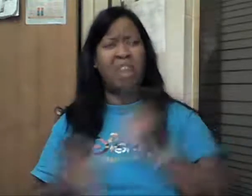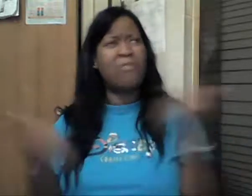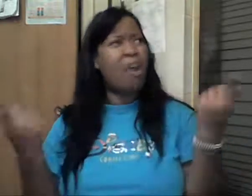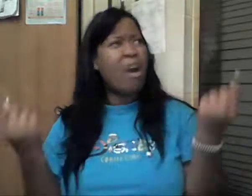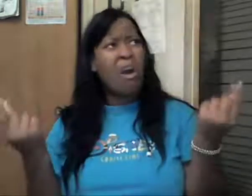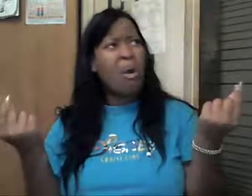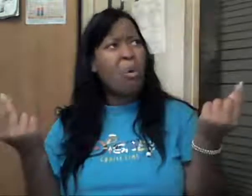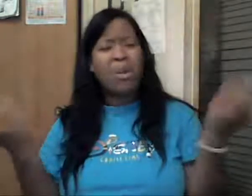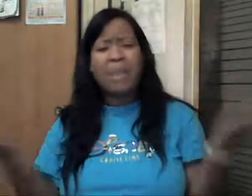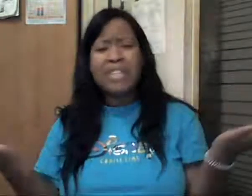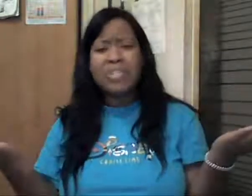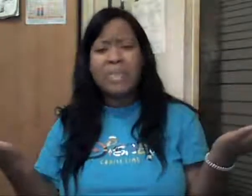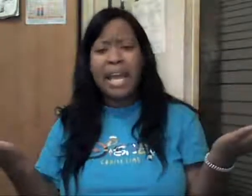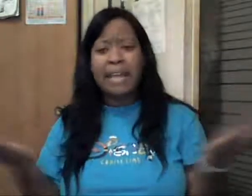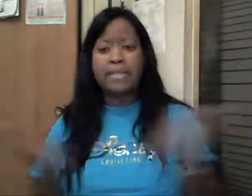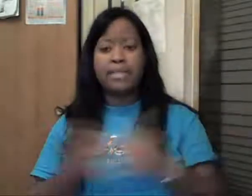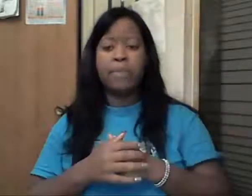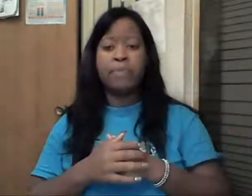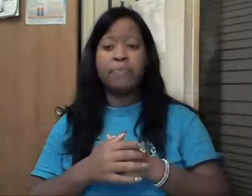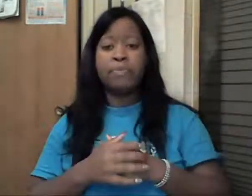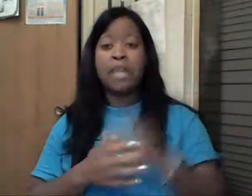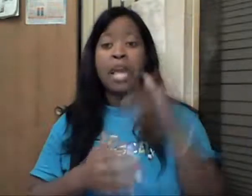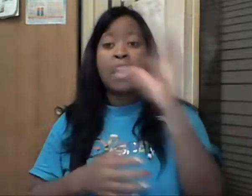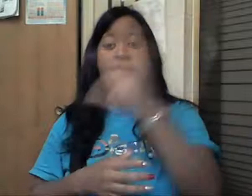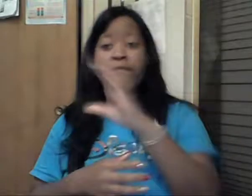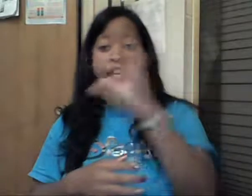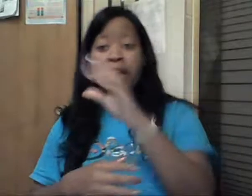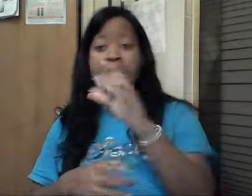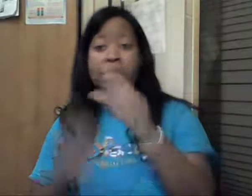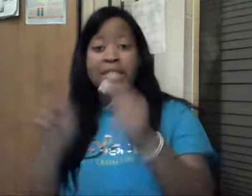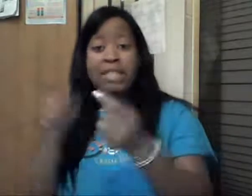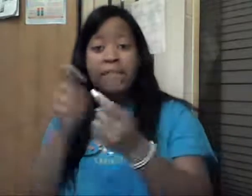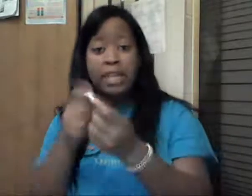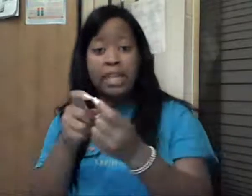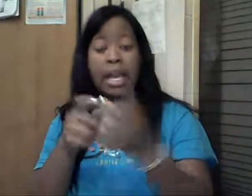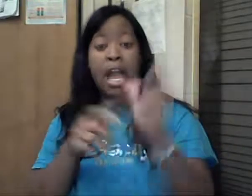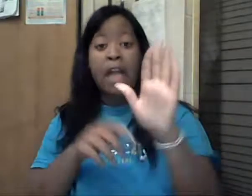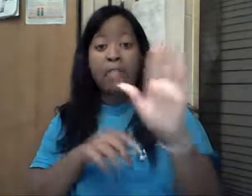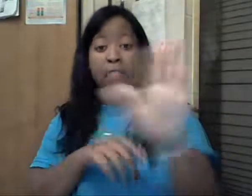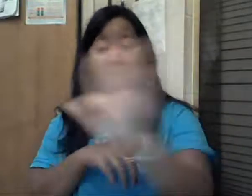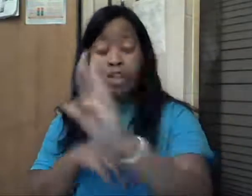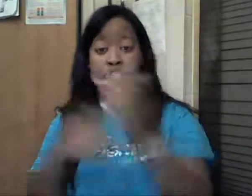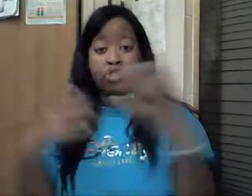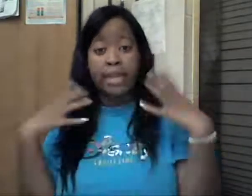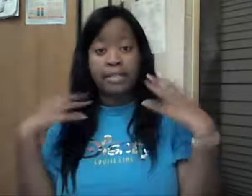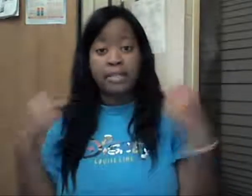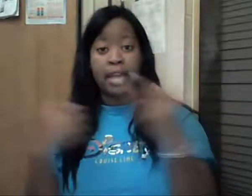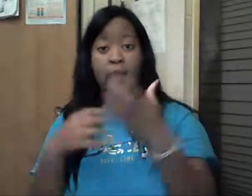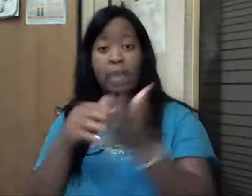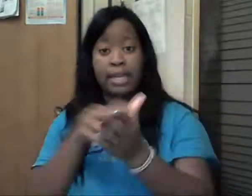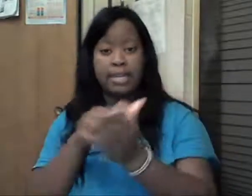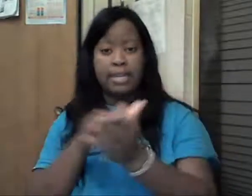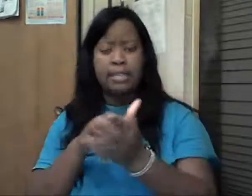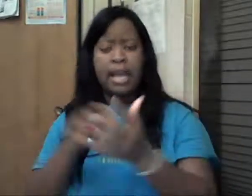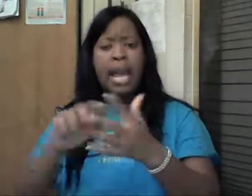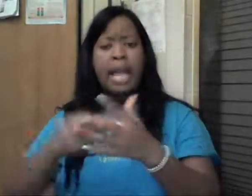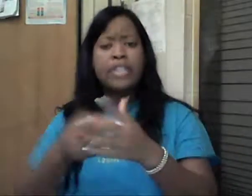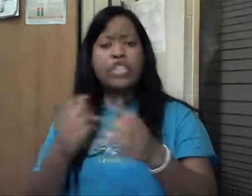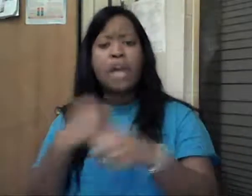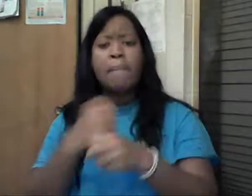yourself, what do I do next? Figure out specifically their strengths and weaknesses and start